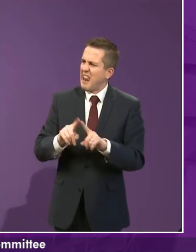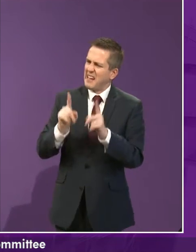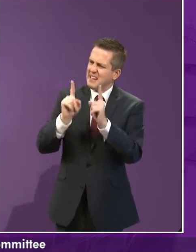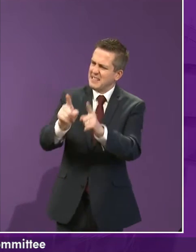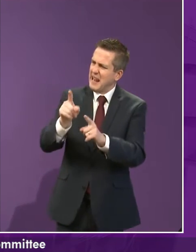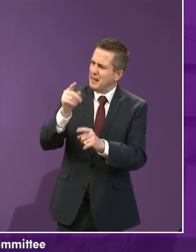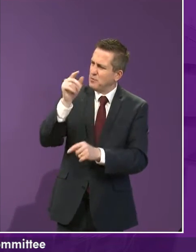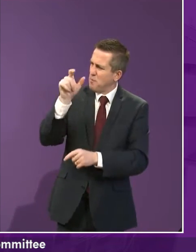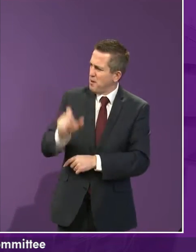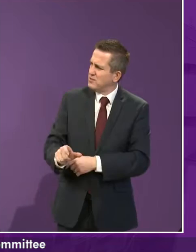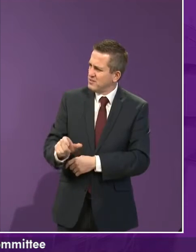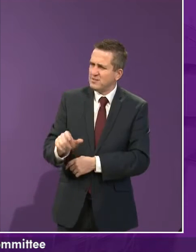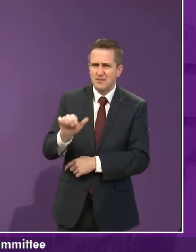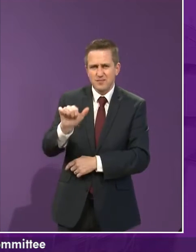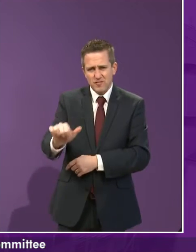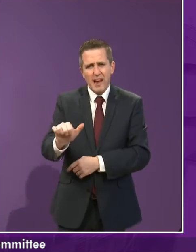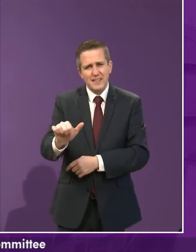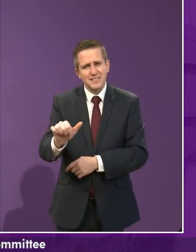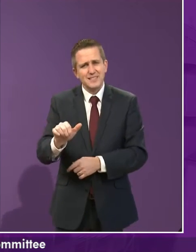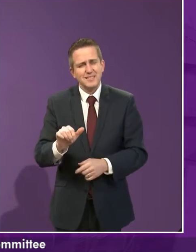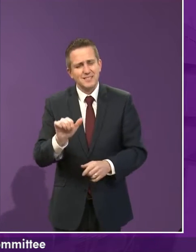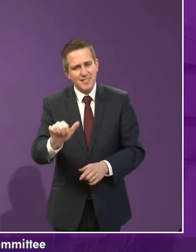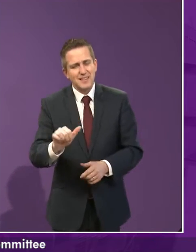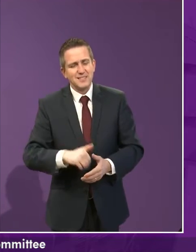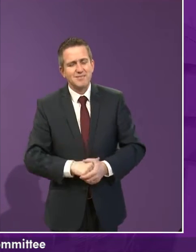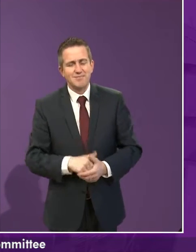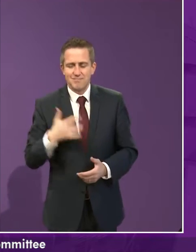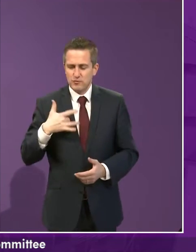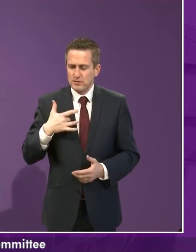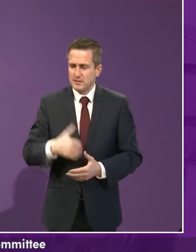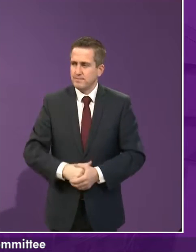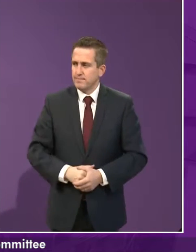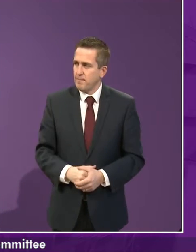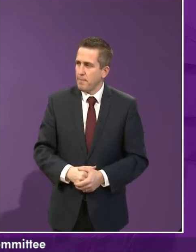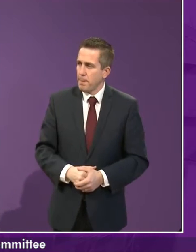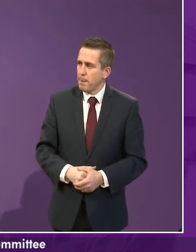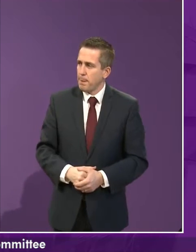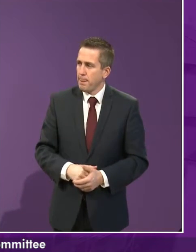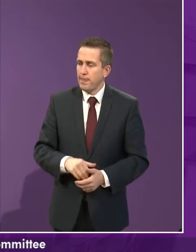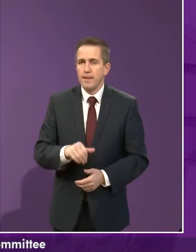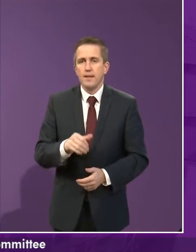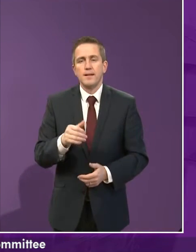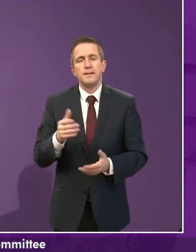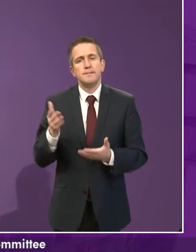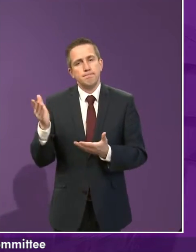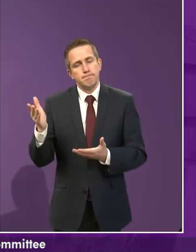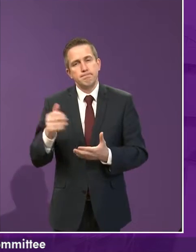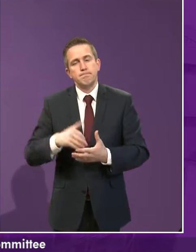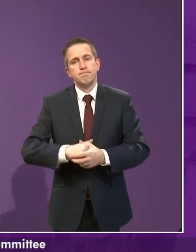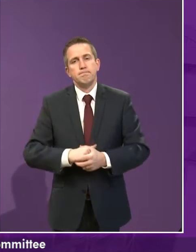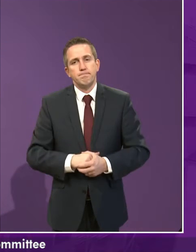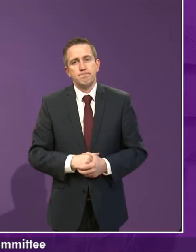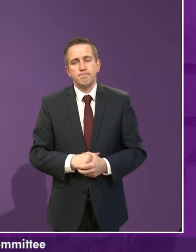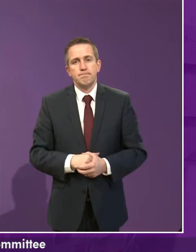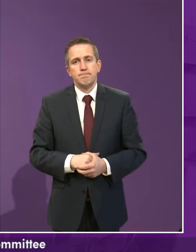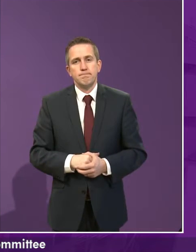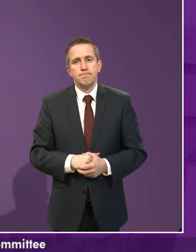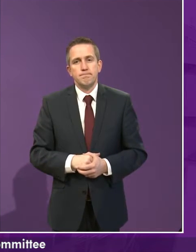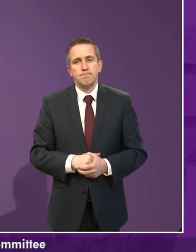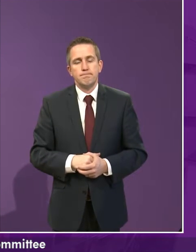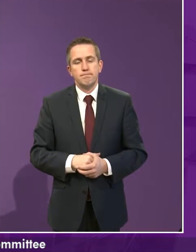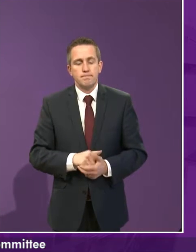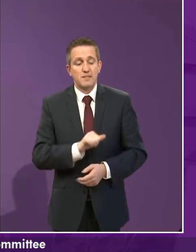almost. Yeah. Just kidding. Sorry, did you want? Yeah, just to say, to follow on from what Carol